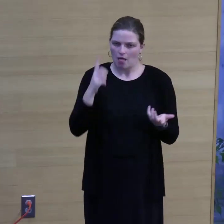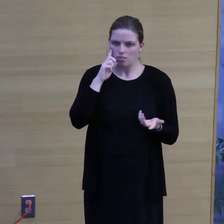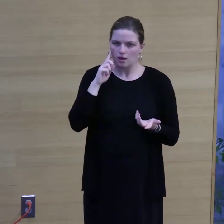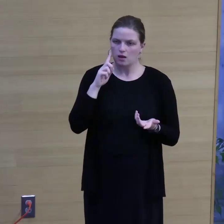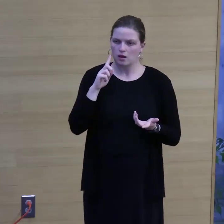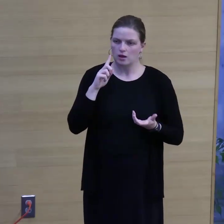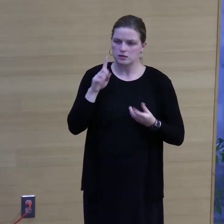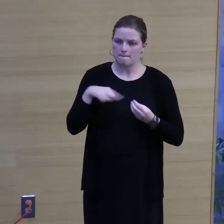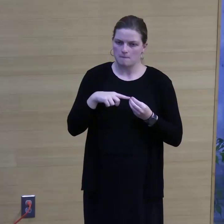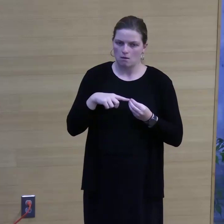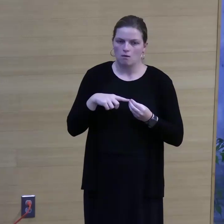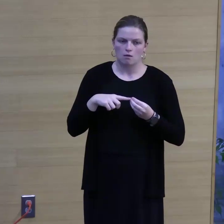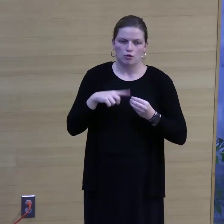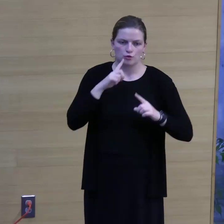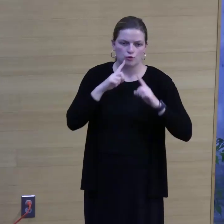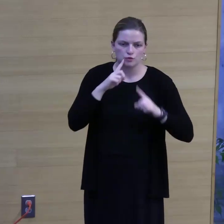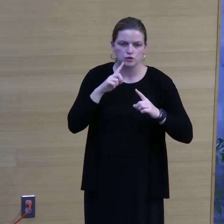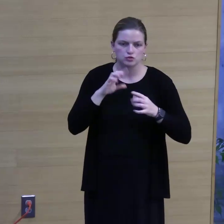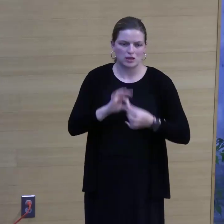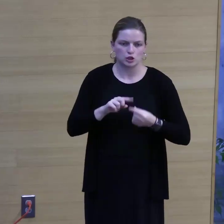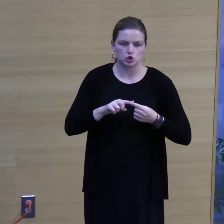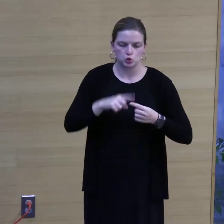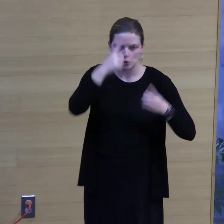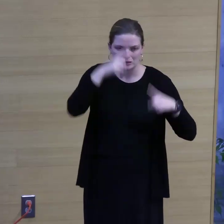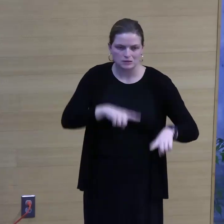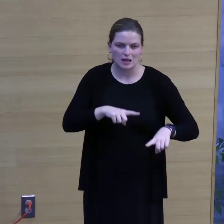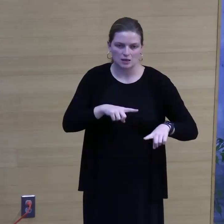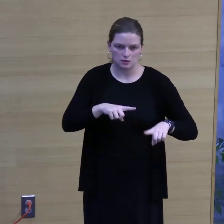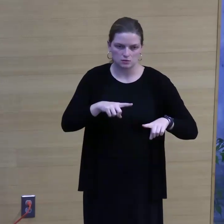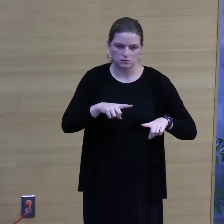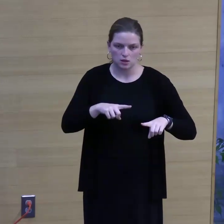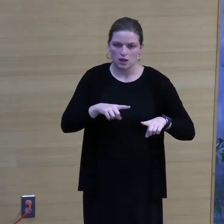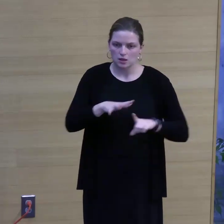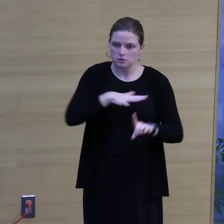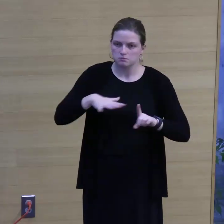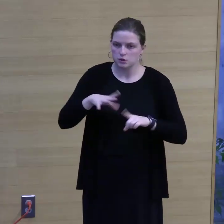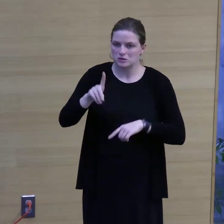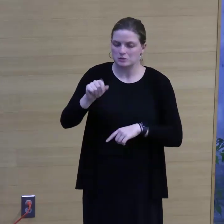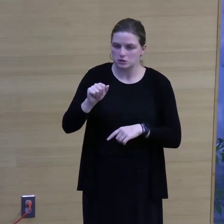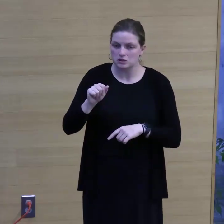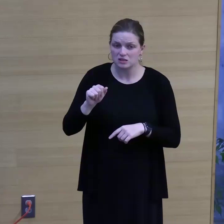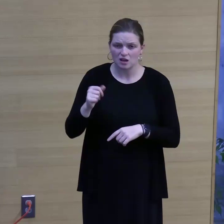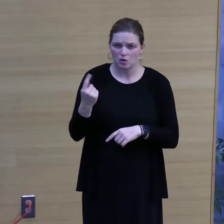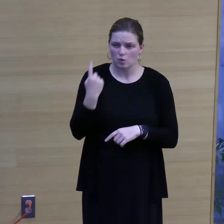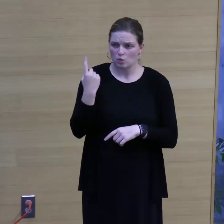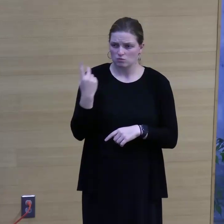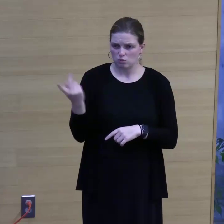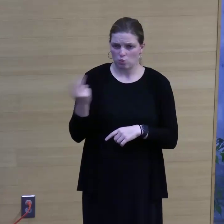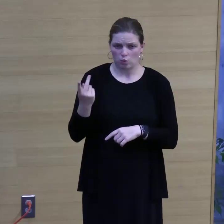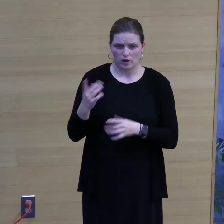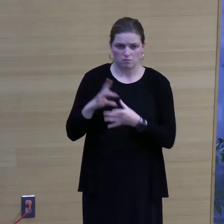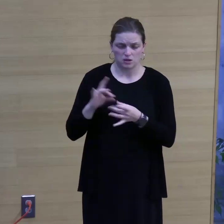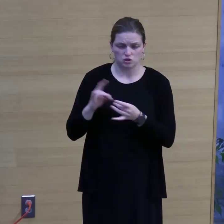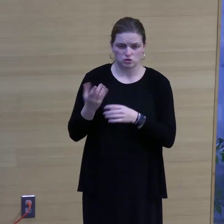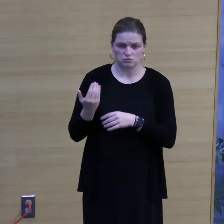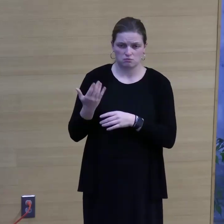come down to the conversation around consent in disability spaces. And I think one of the things, and you and I talked about this earlier today,